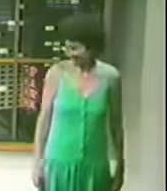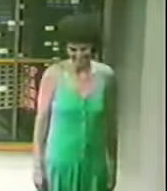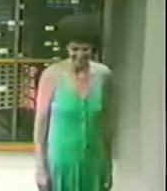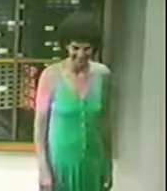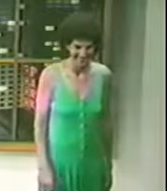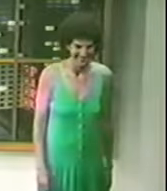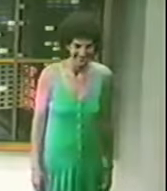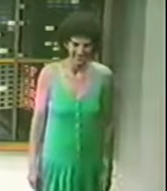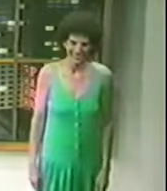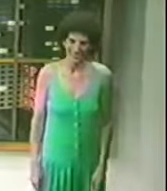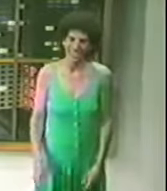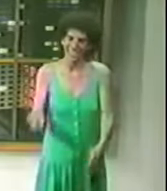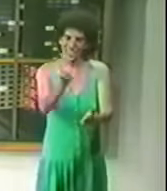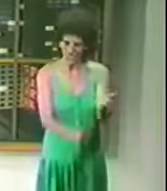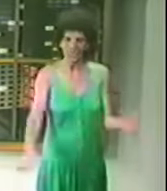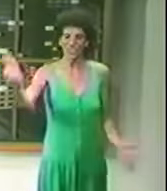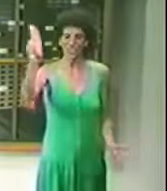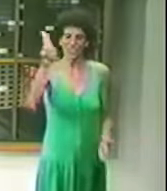God, that's apparently universal.